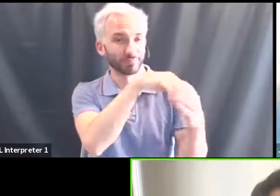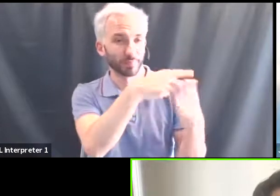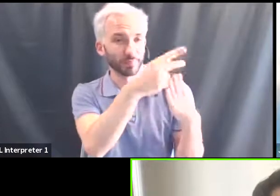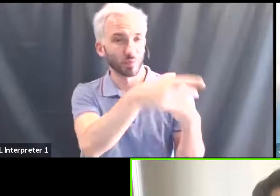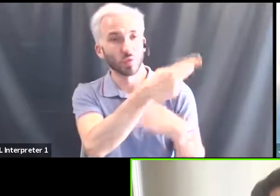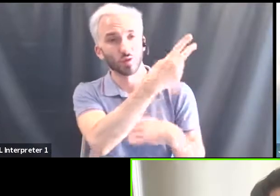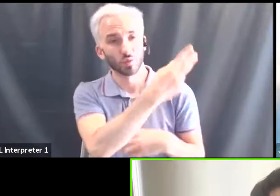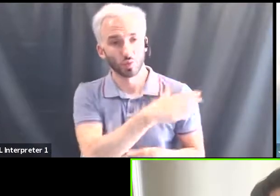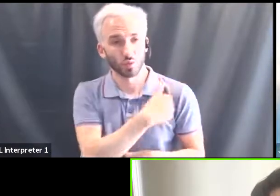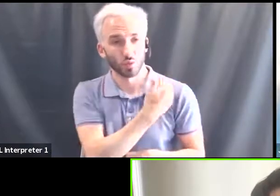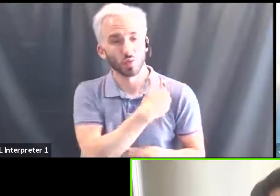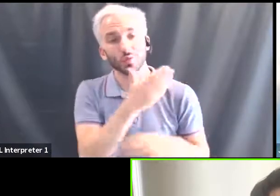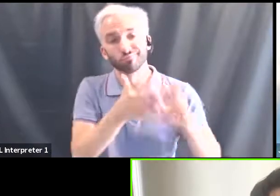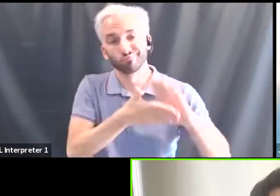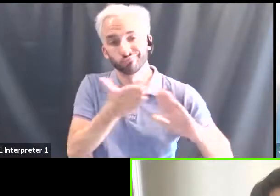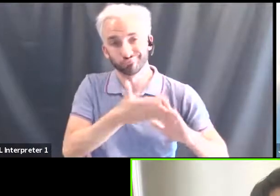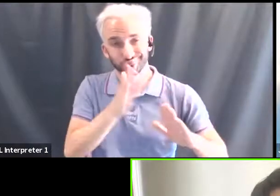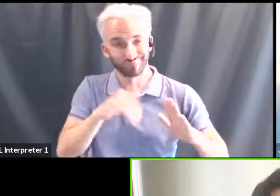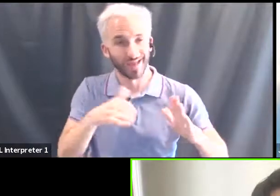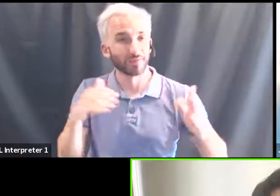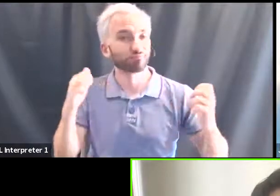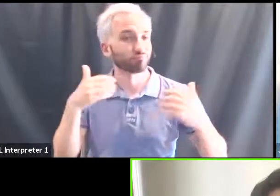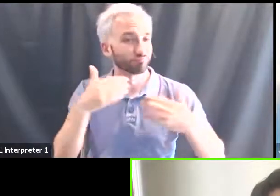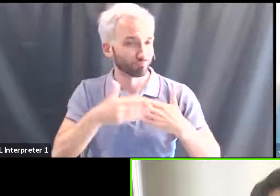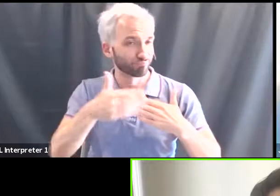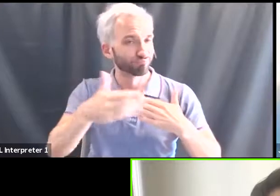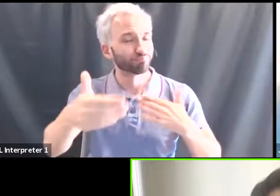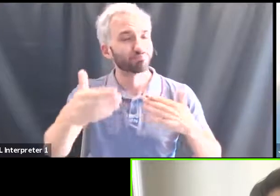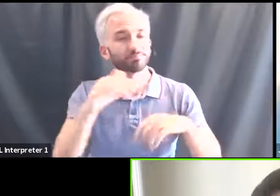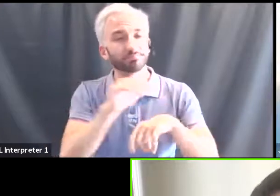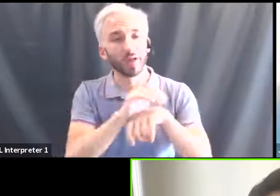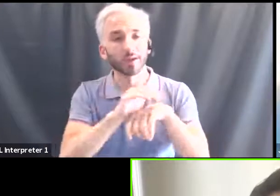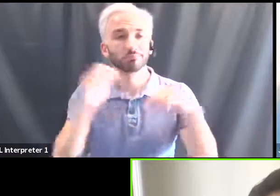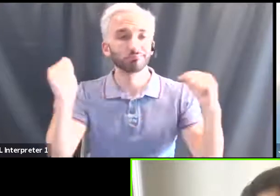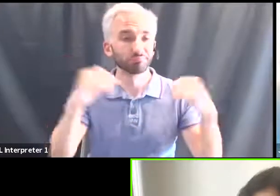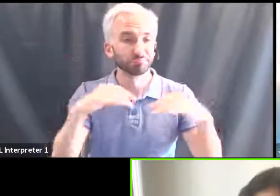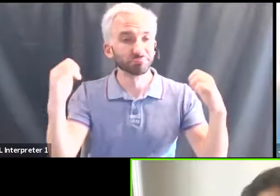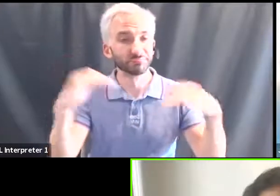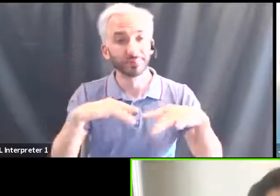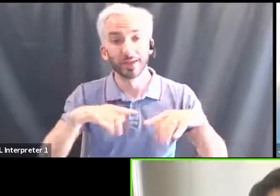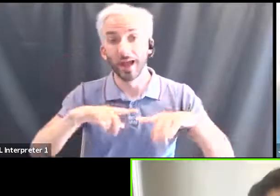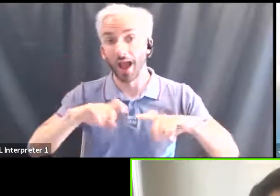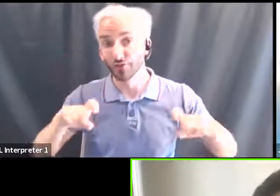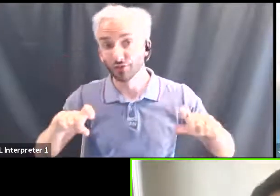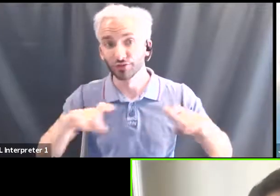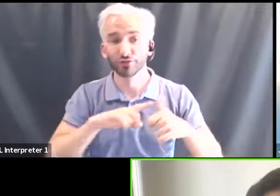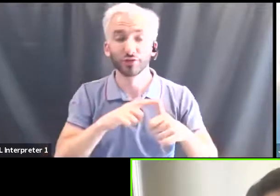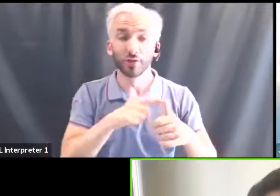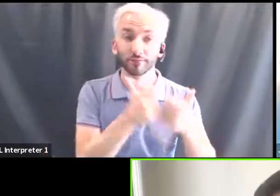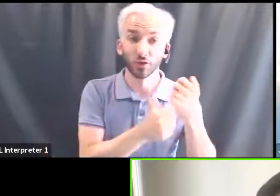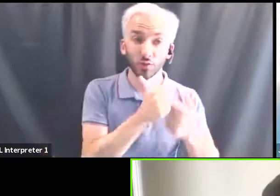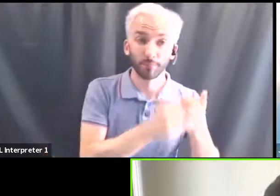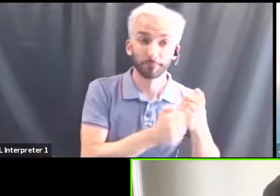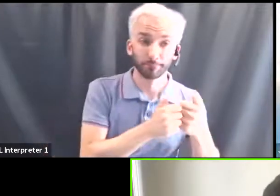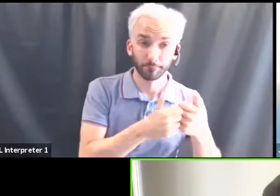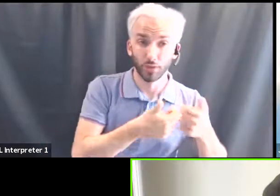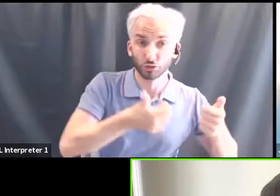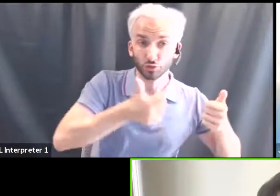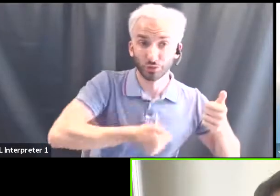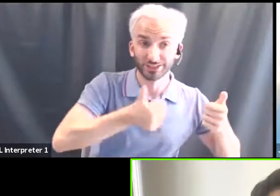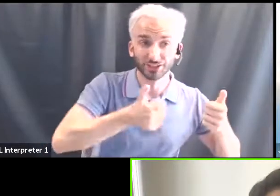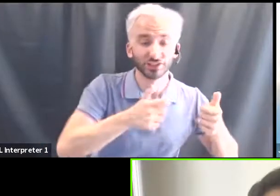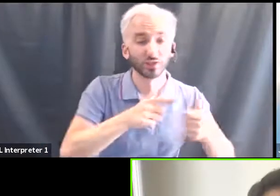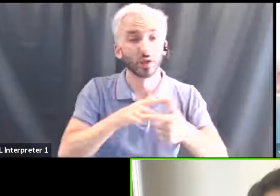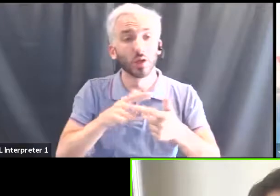youth who run it. And so everyone just comes, either you play video games on the switch, or you stitch, and then you bitch, and you just like, we